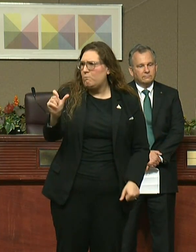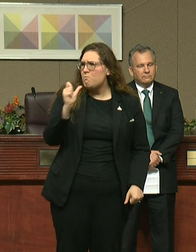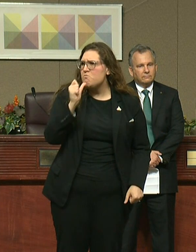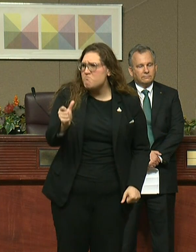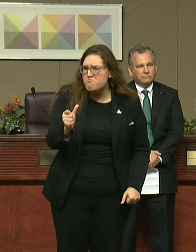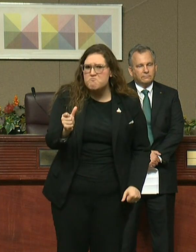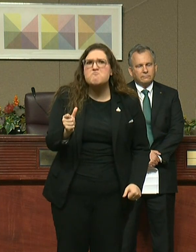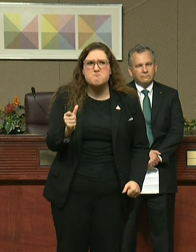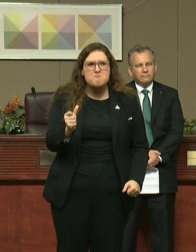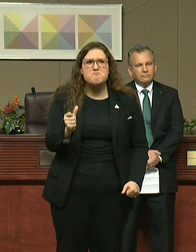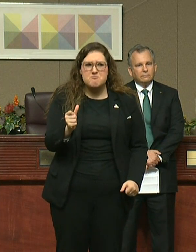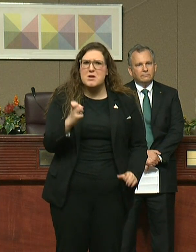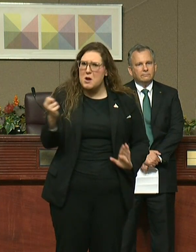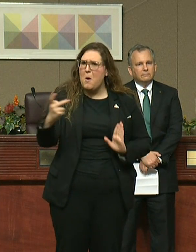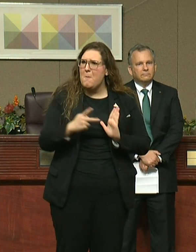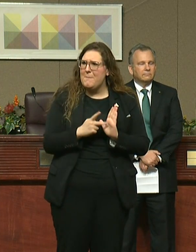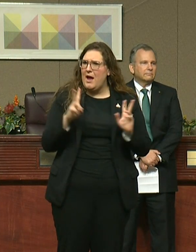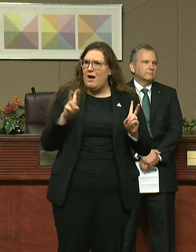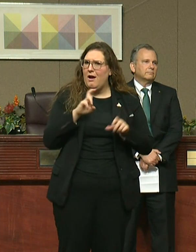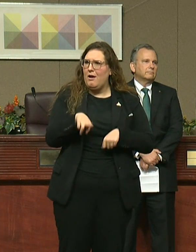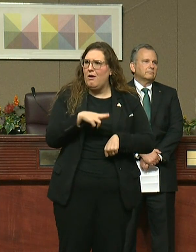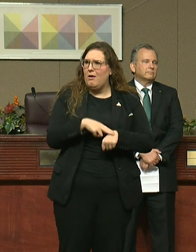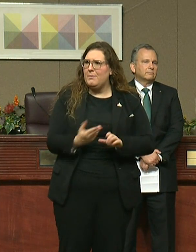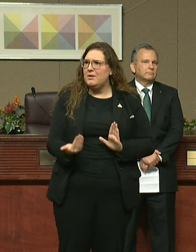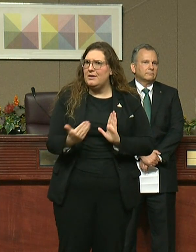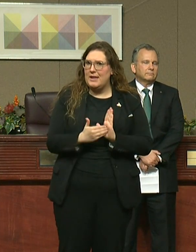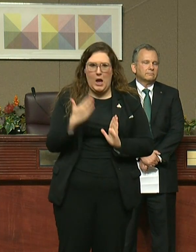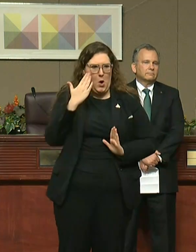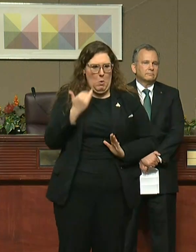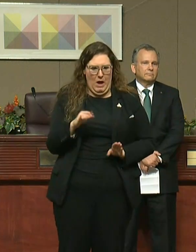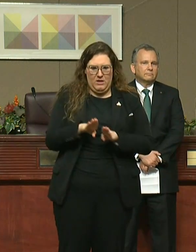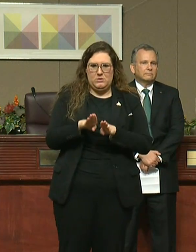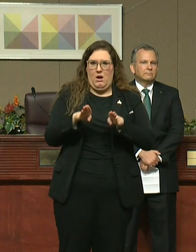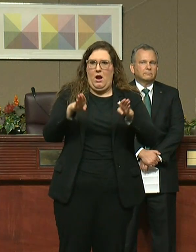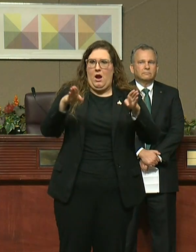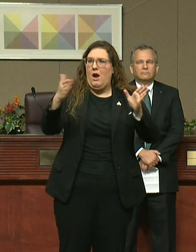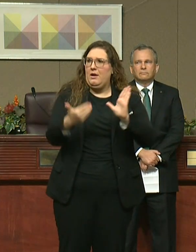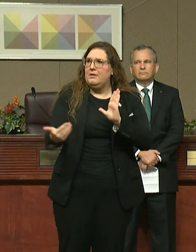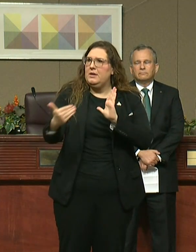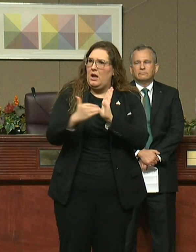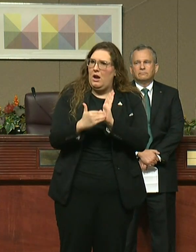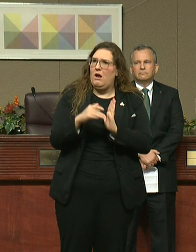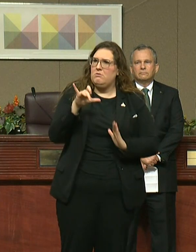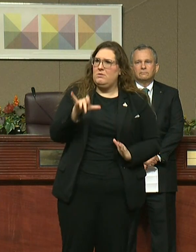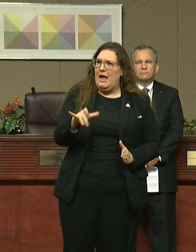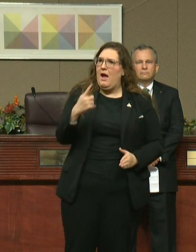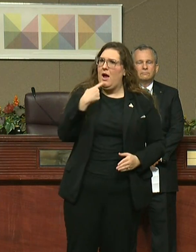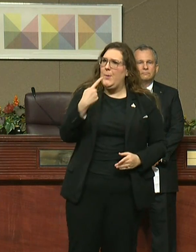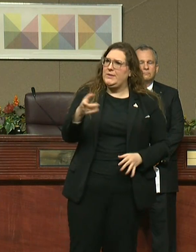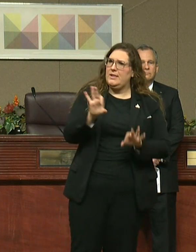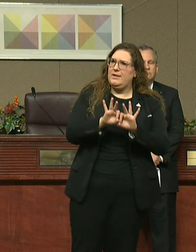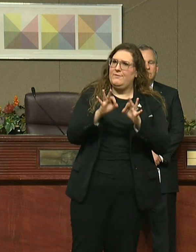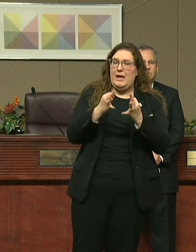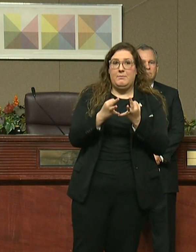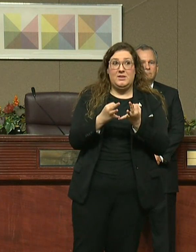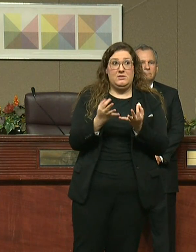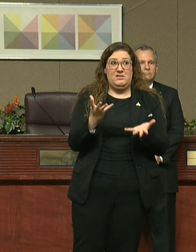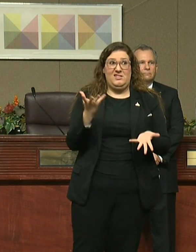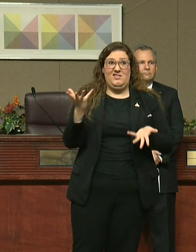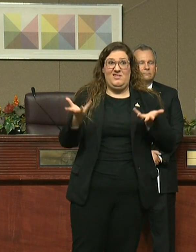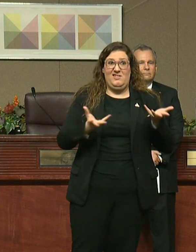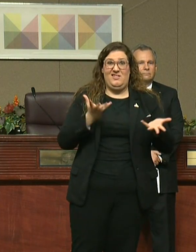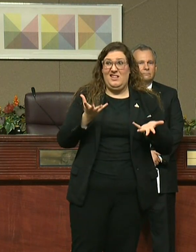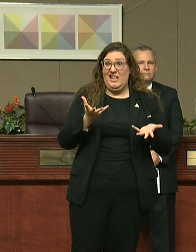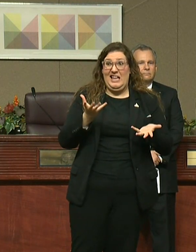recover from that as we reopen. So that's what I will say to those families who have not been able to